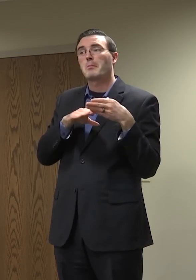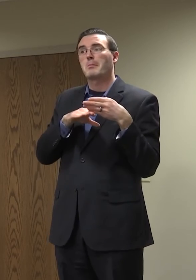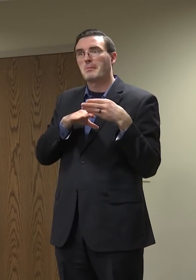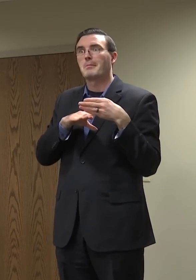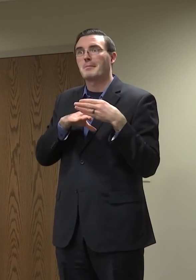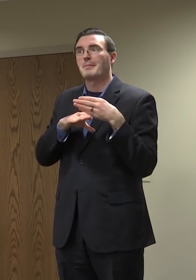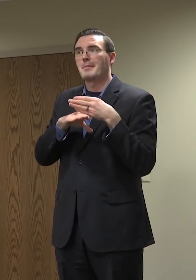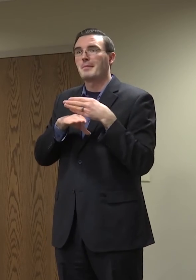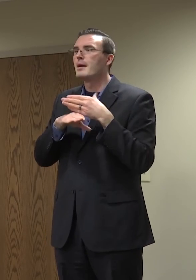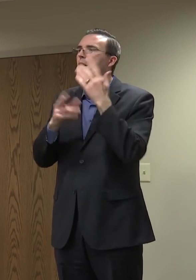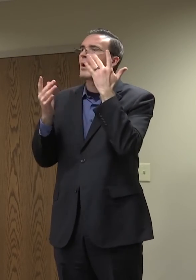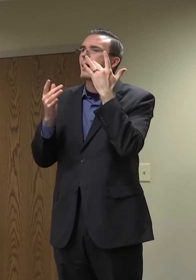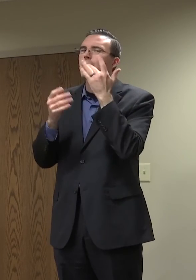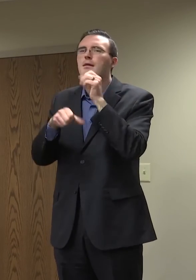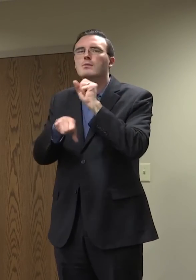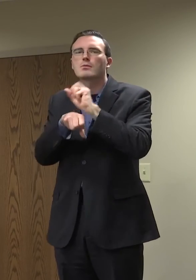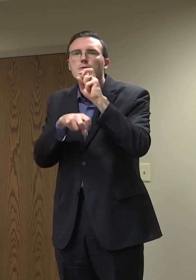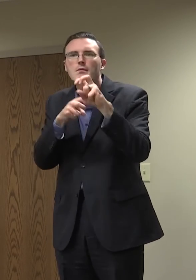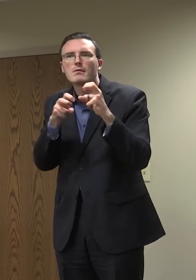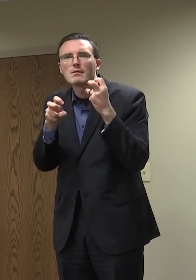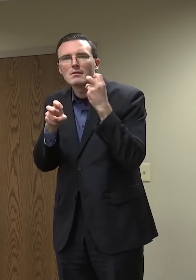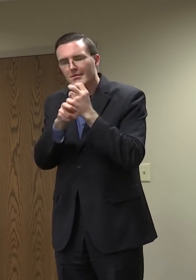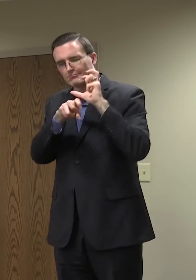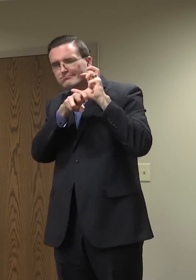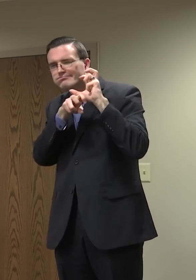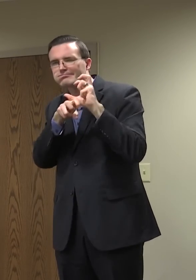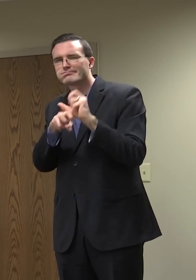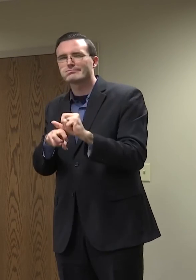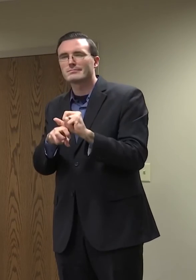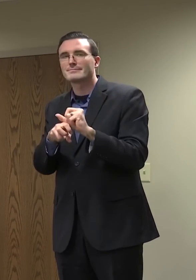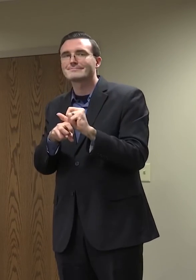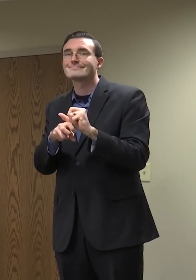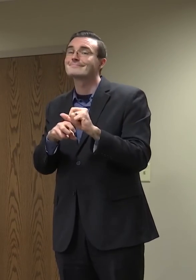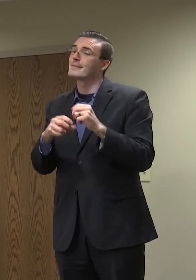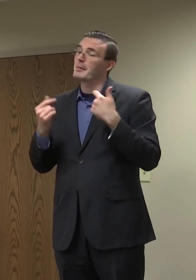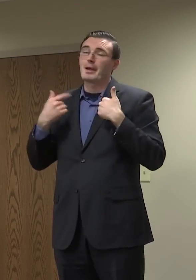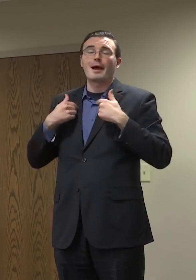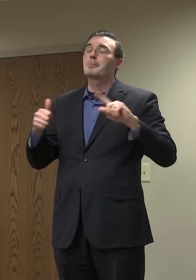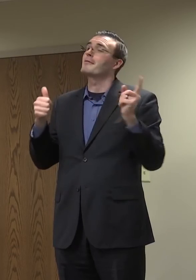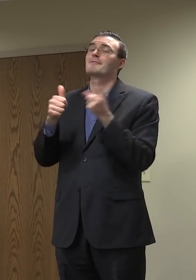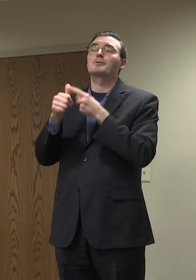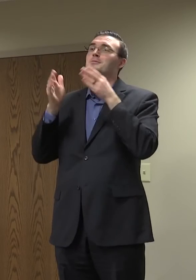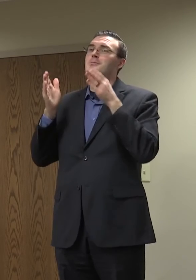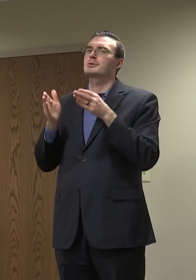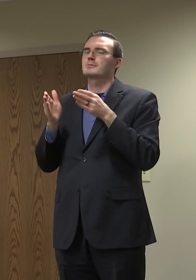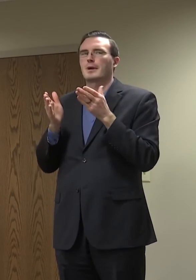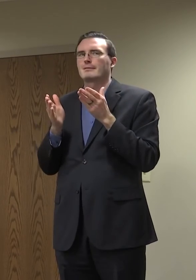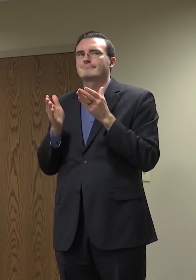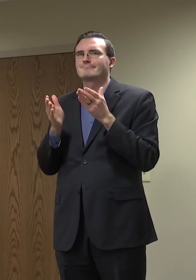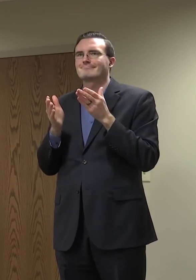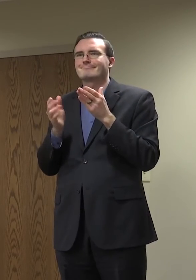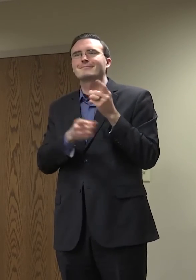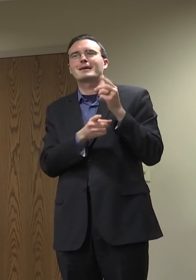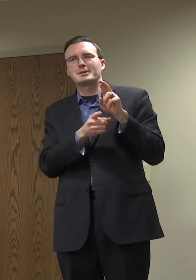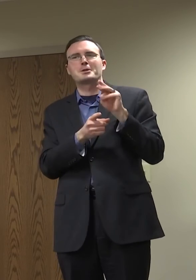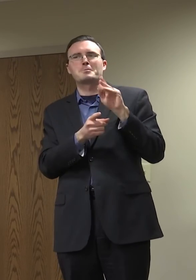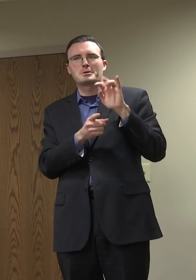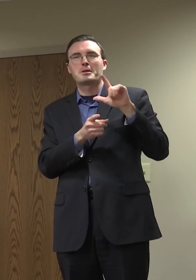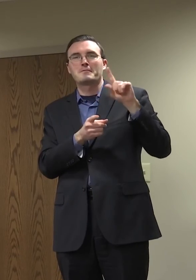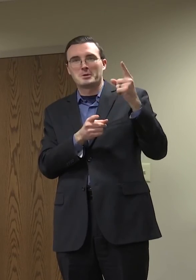no one, and I will be the first, or Dr. Martell would be the first, and maybe I would be the second, to say no